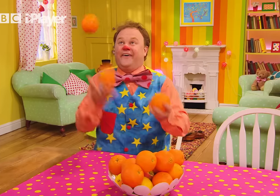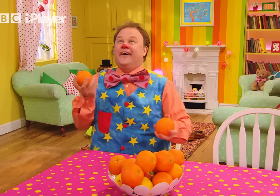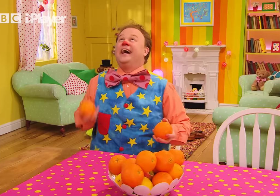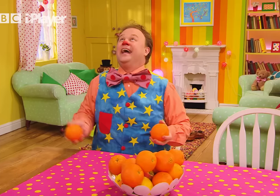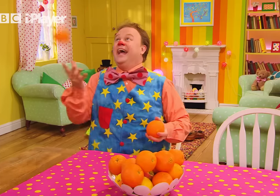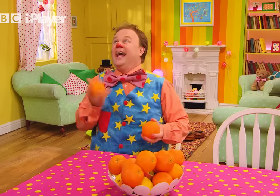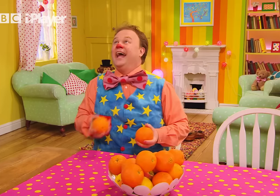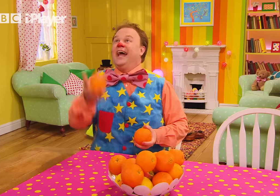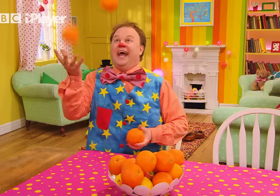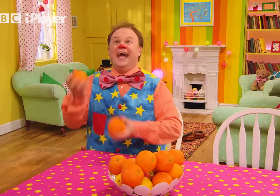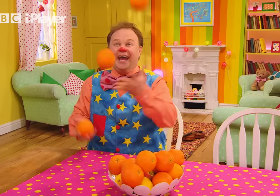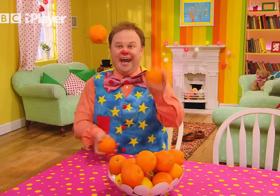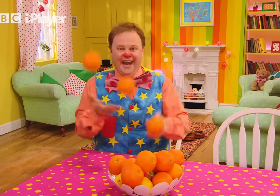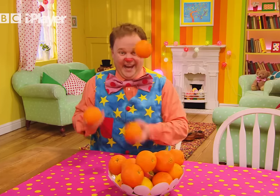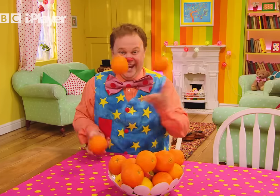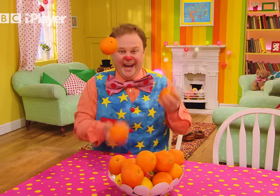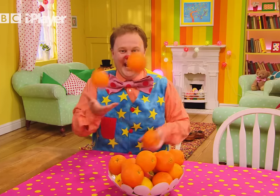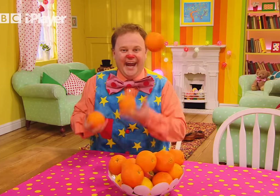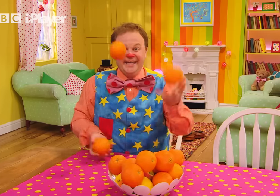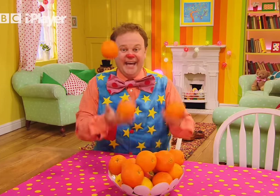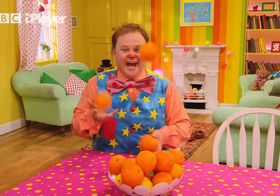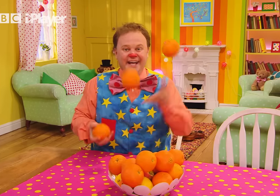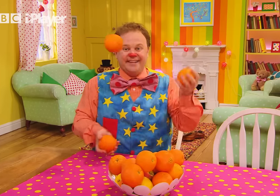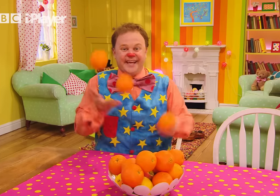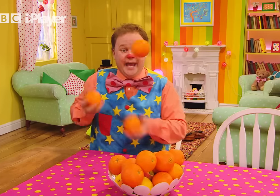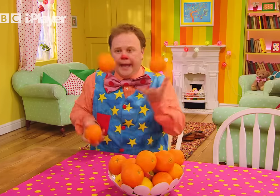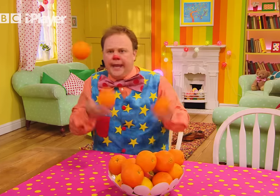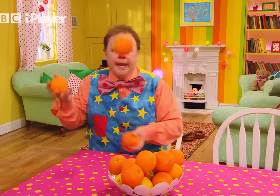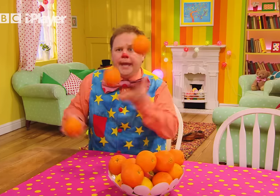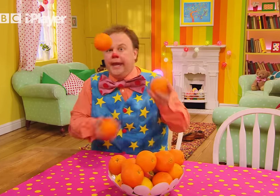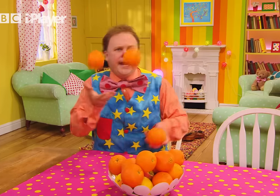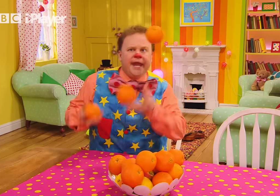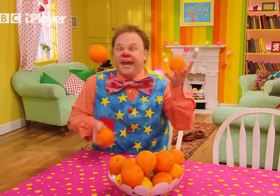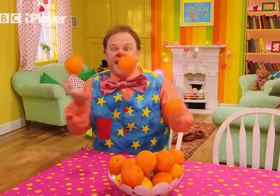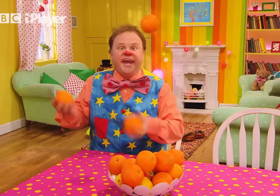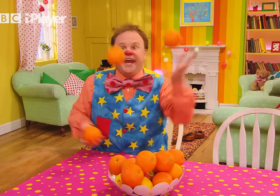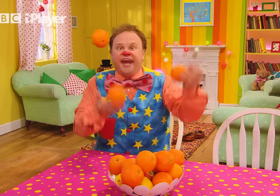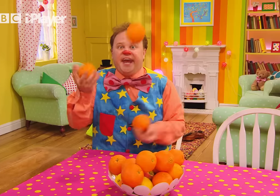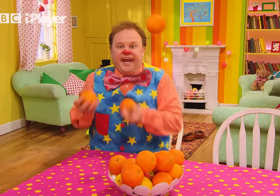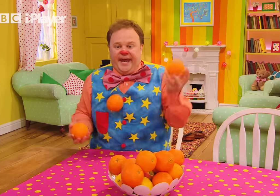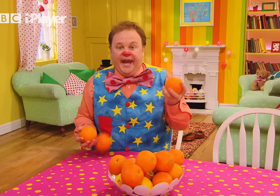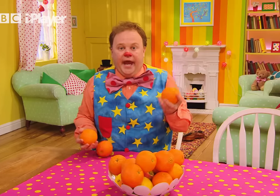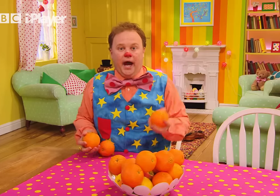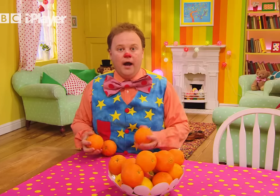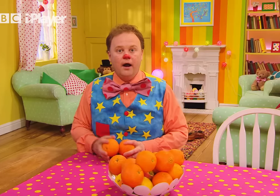Woohoo! Mr. Tumble? Yes? please could you show us the sign for hobby?